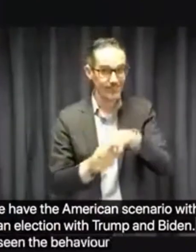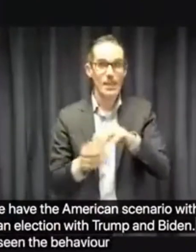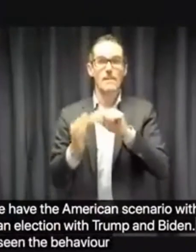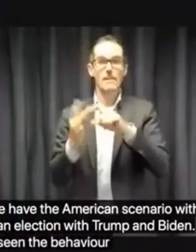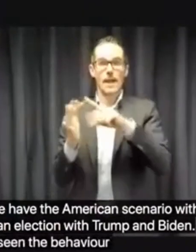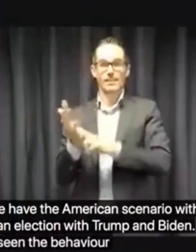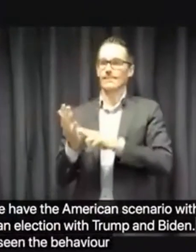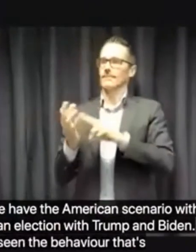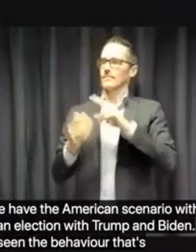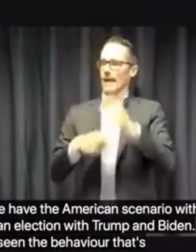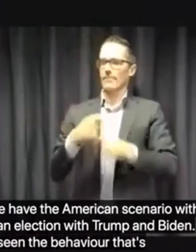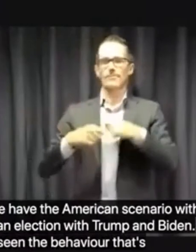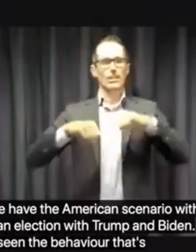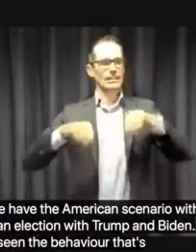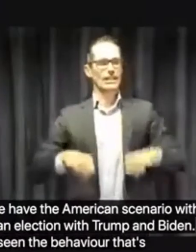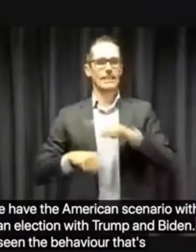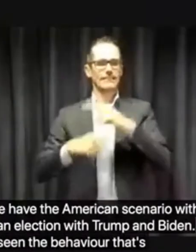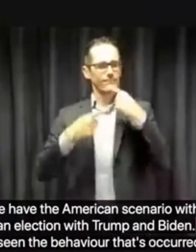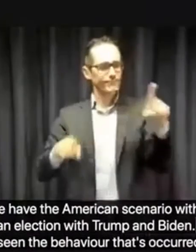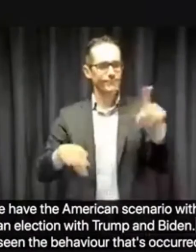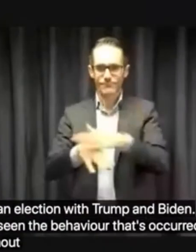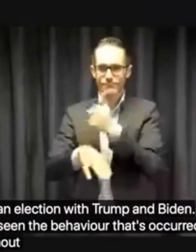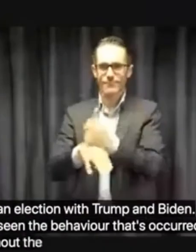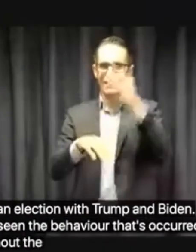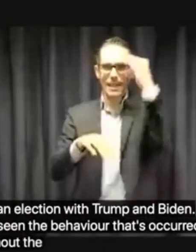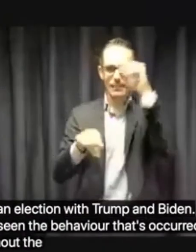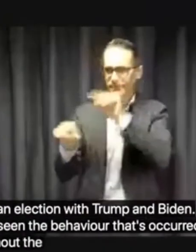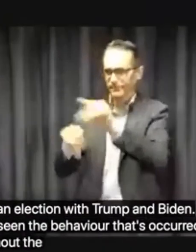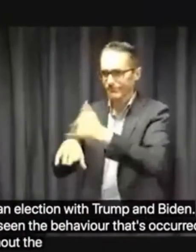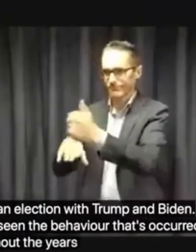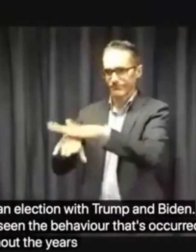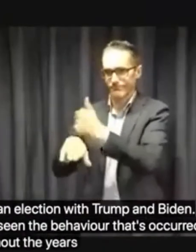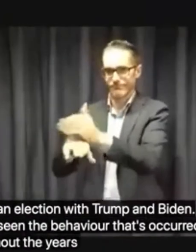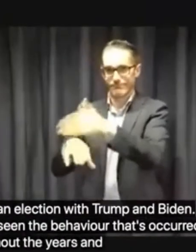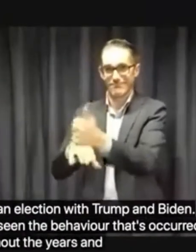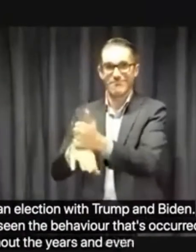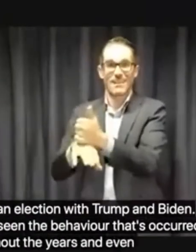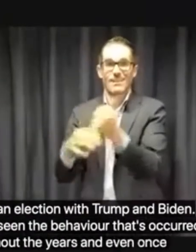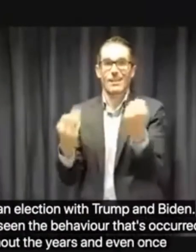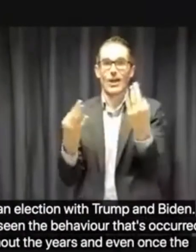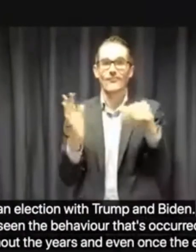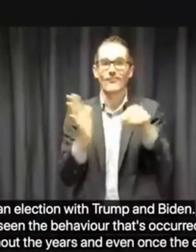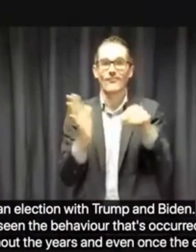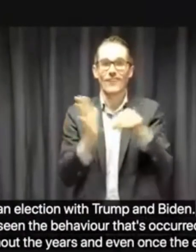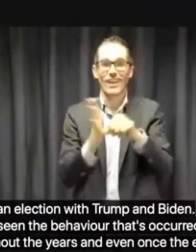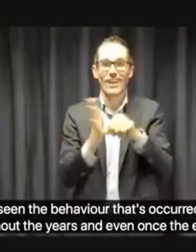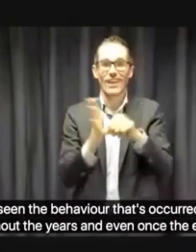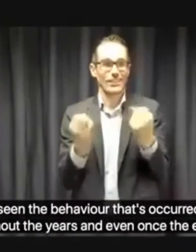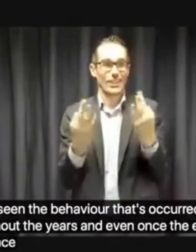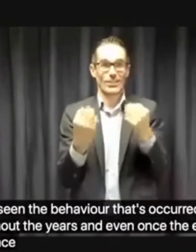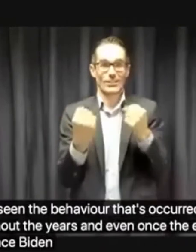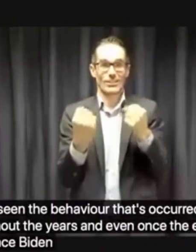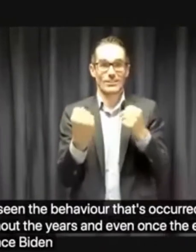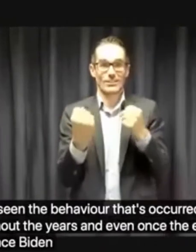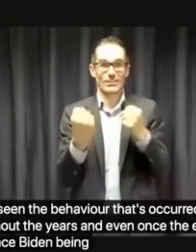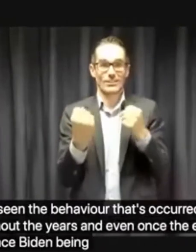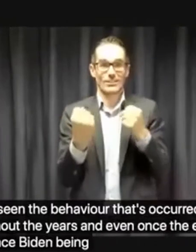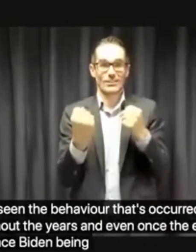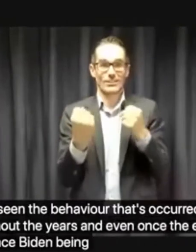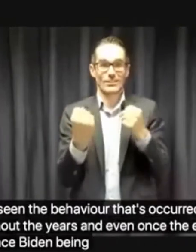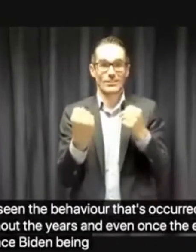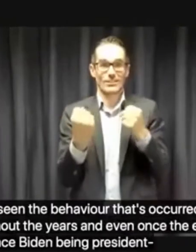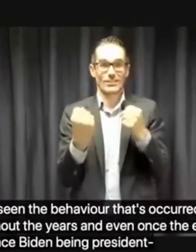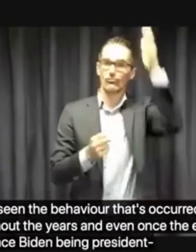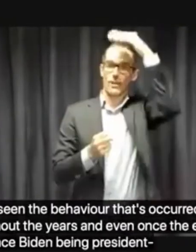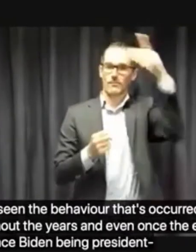and even once the election took place, Biden being president-elect, establishing very committees that has the funding, no